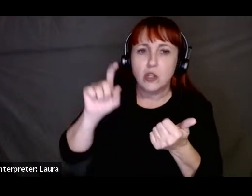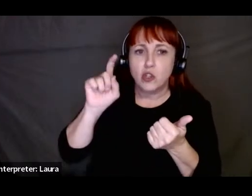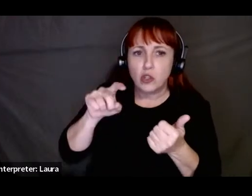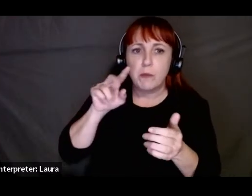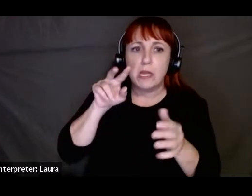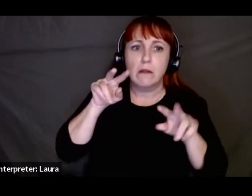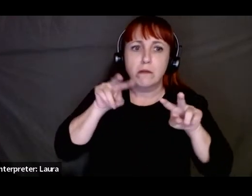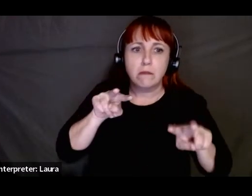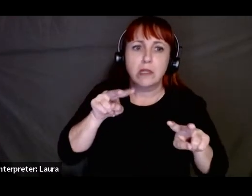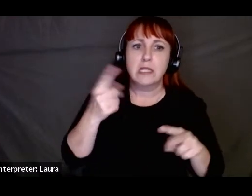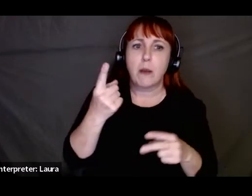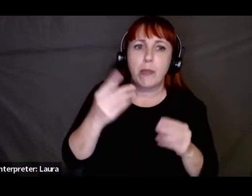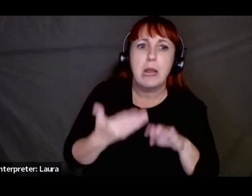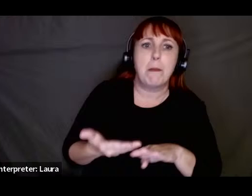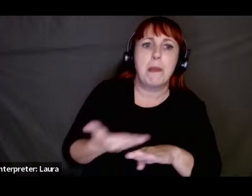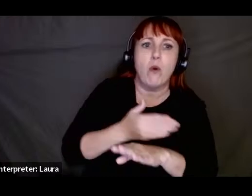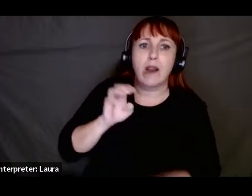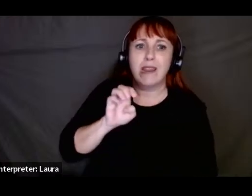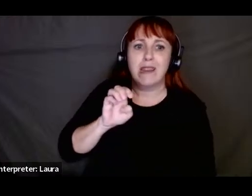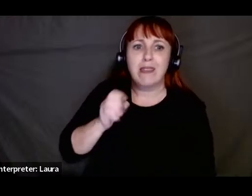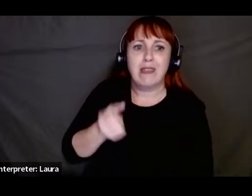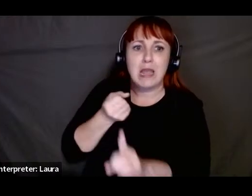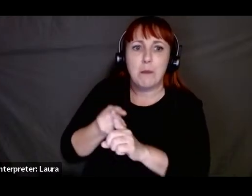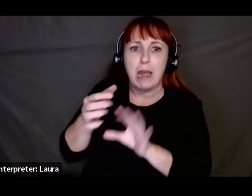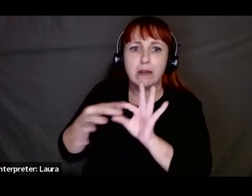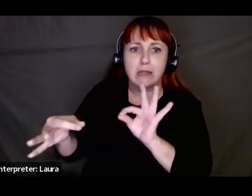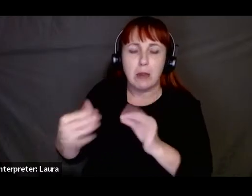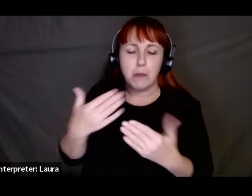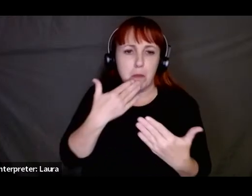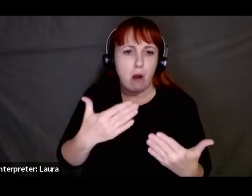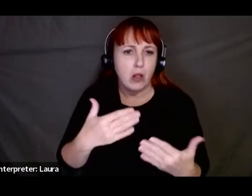Mahalo. Mahalo, thank you so much.